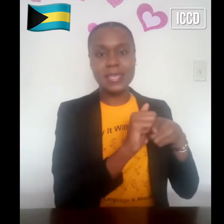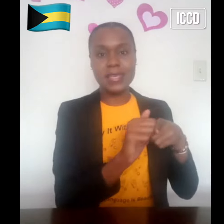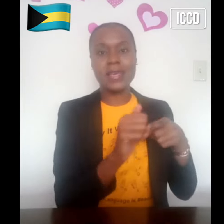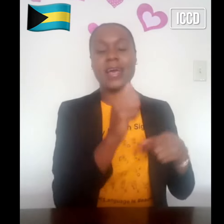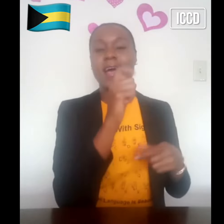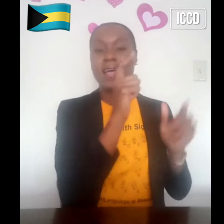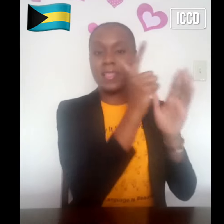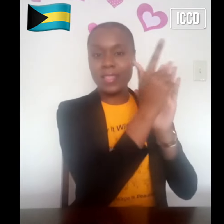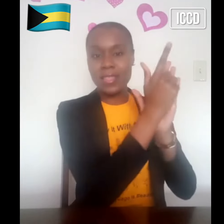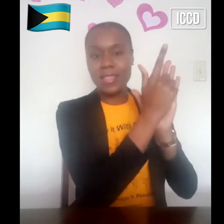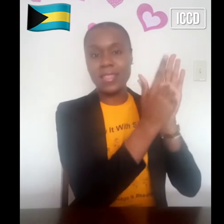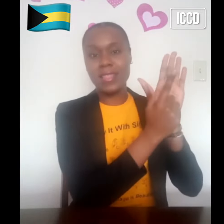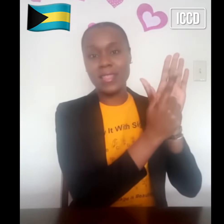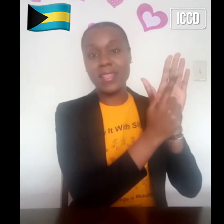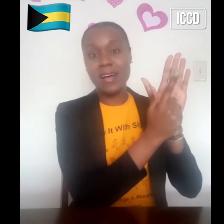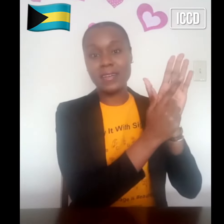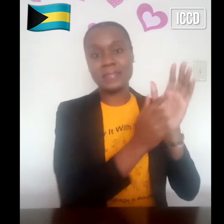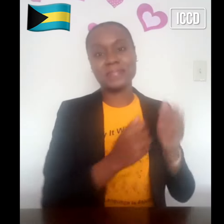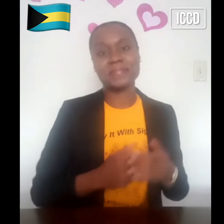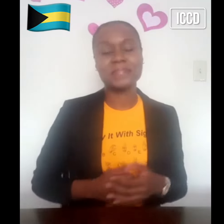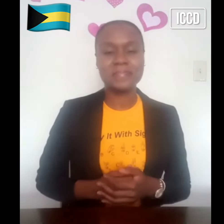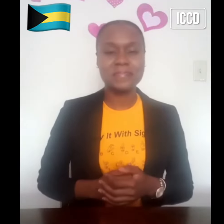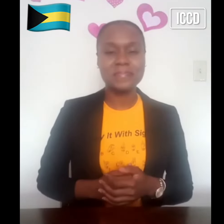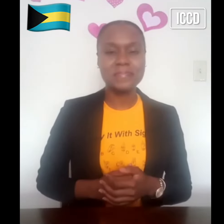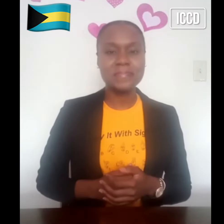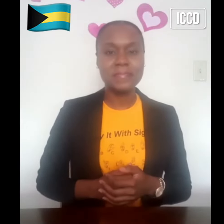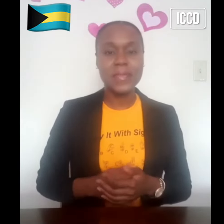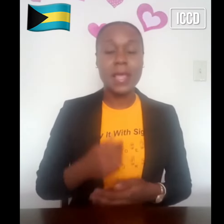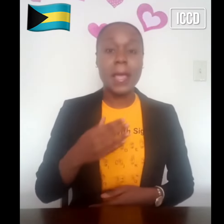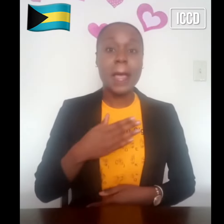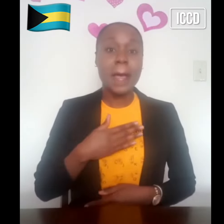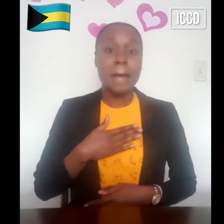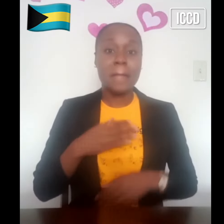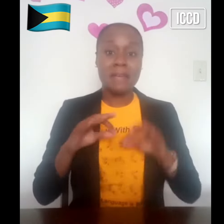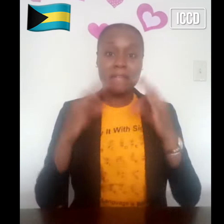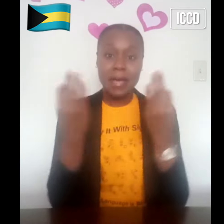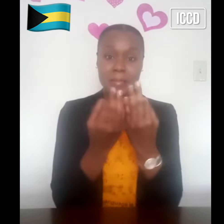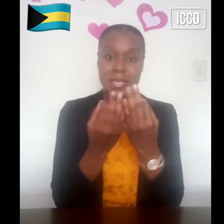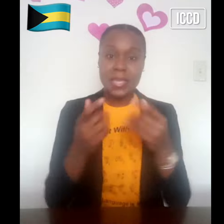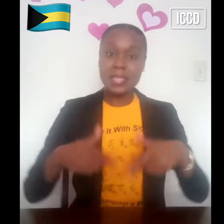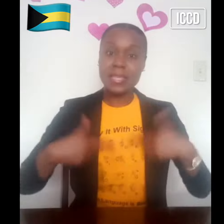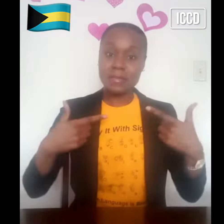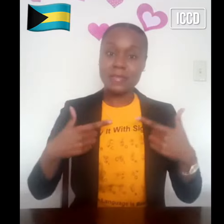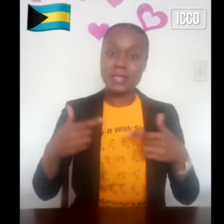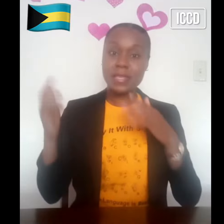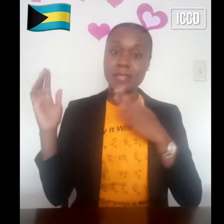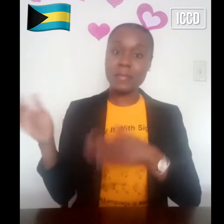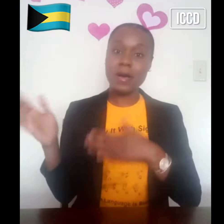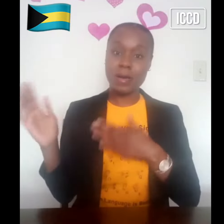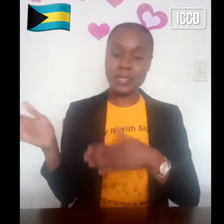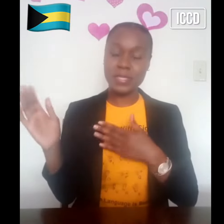law. My family lives in the Bahamas